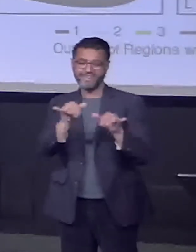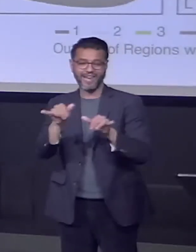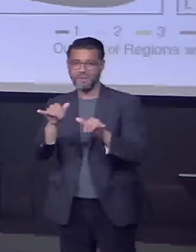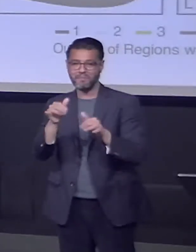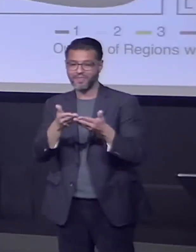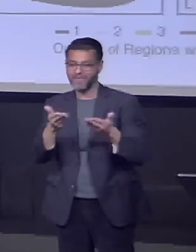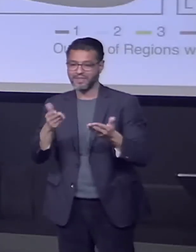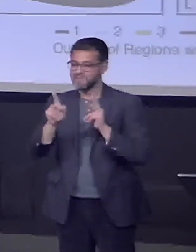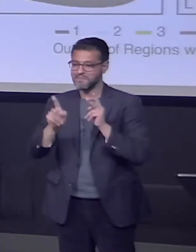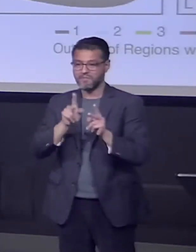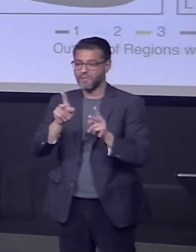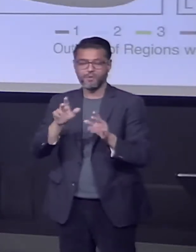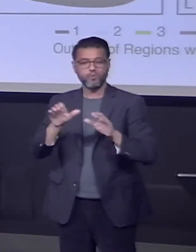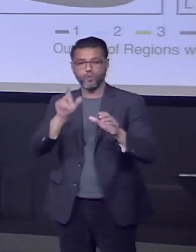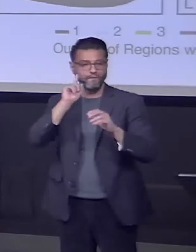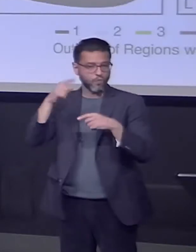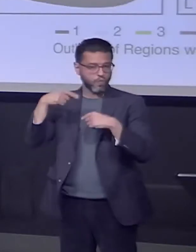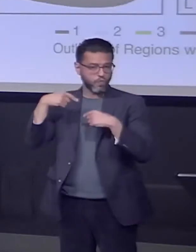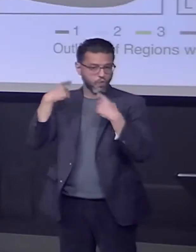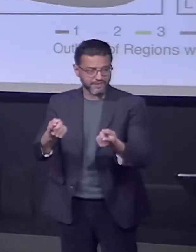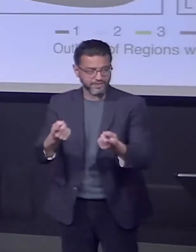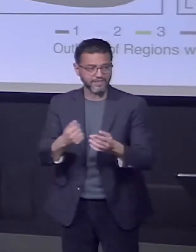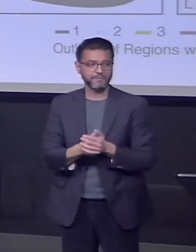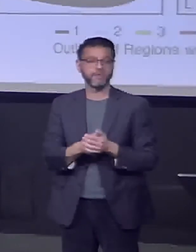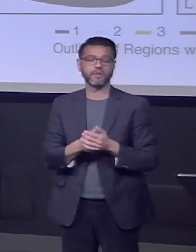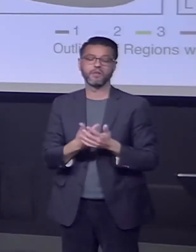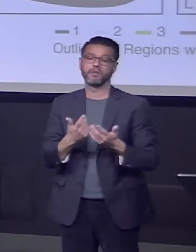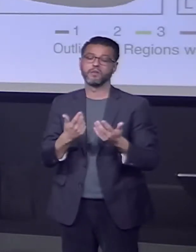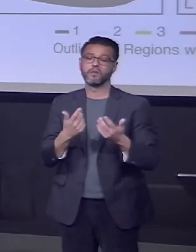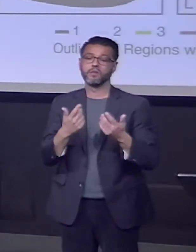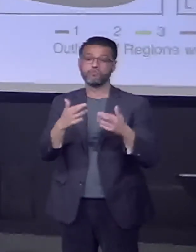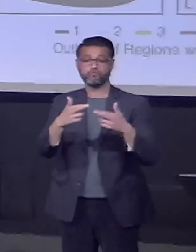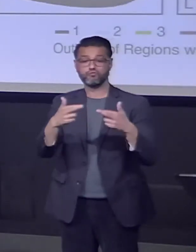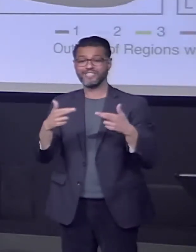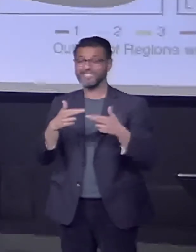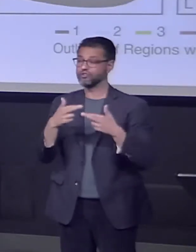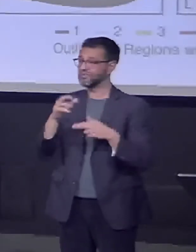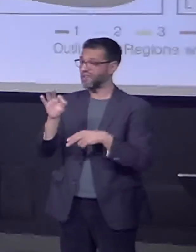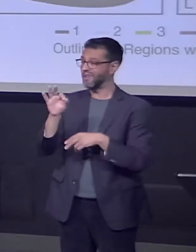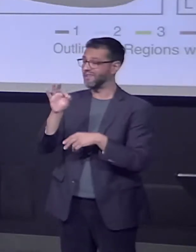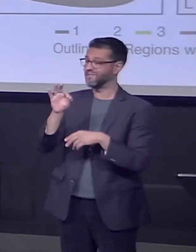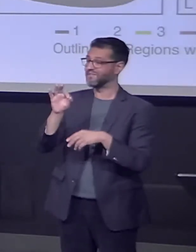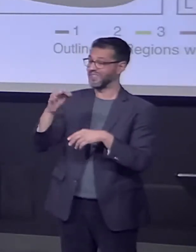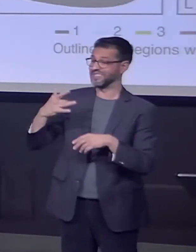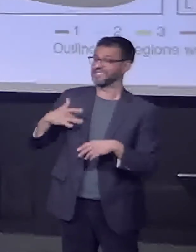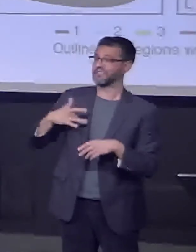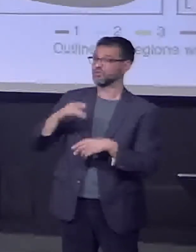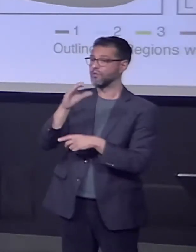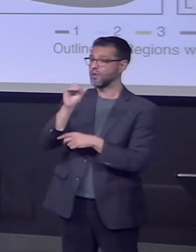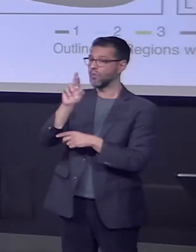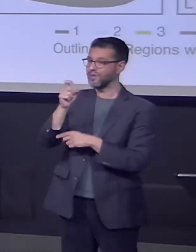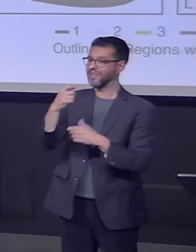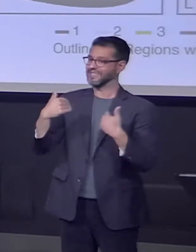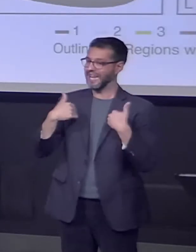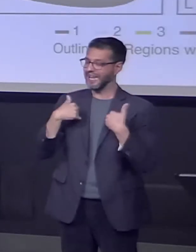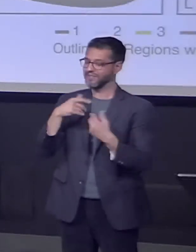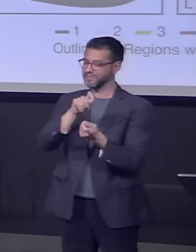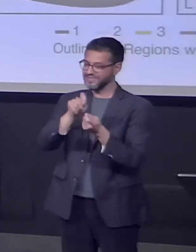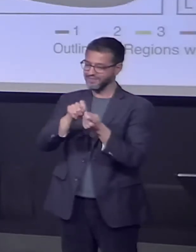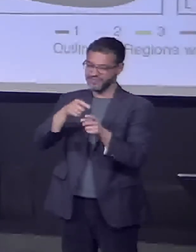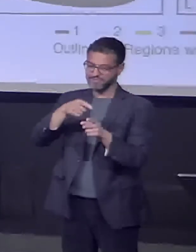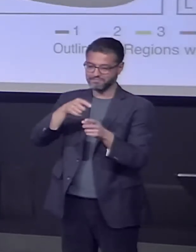a long time. Regions of the sensory cortex are specialized for certain functions. And